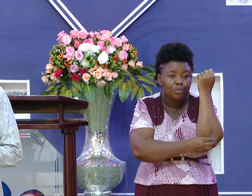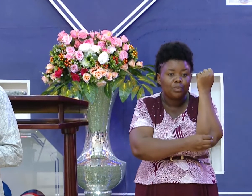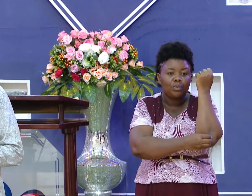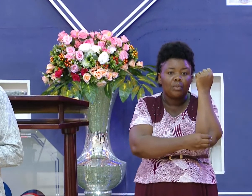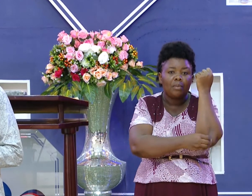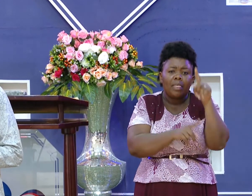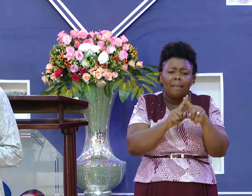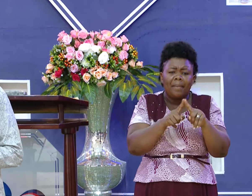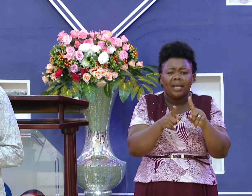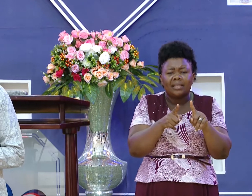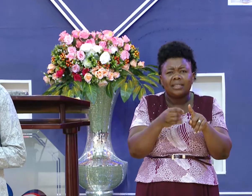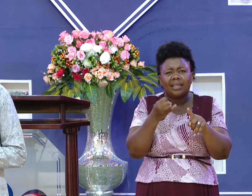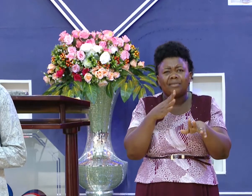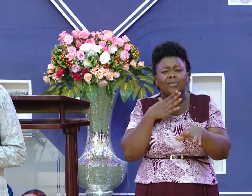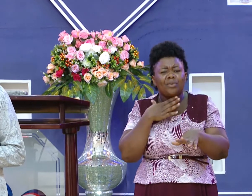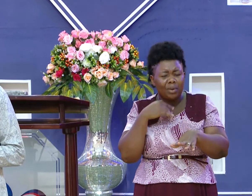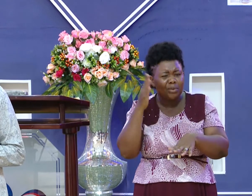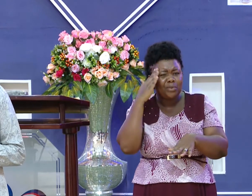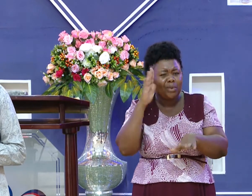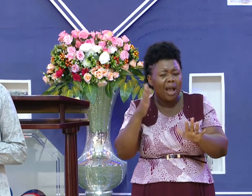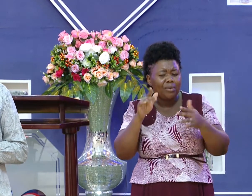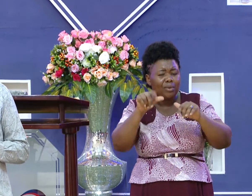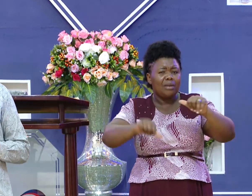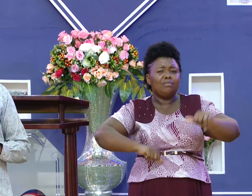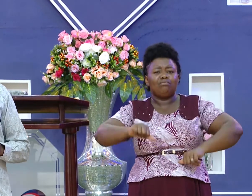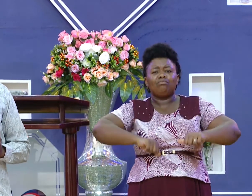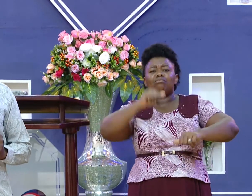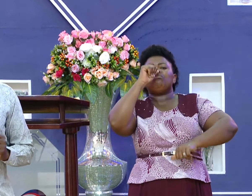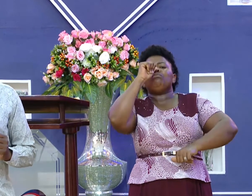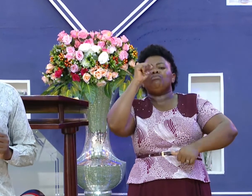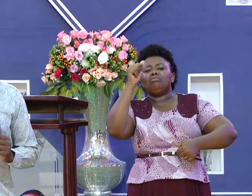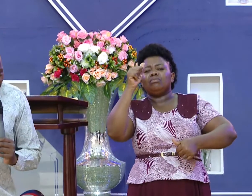because you're poor. But if you want to see how you can brag around,